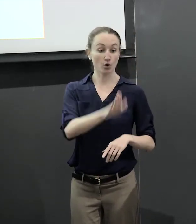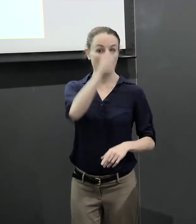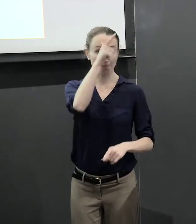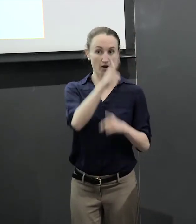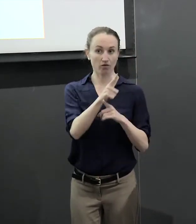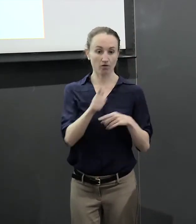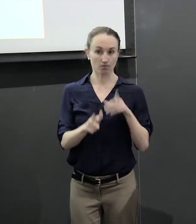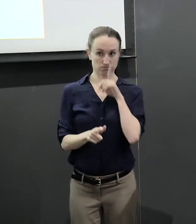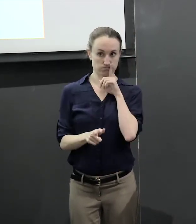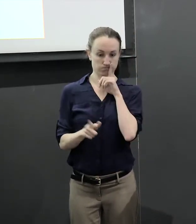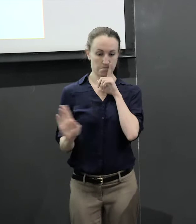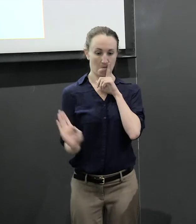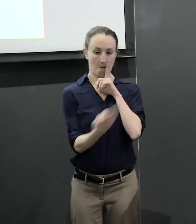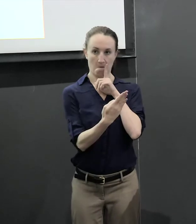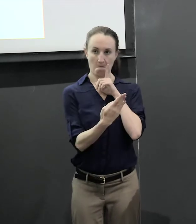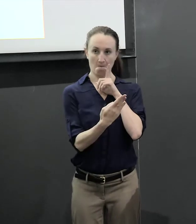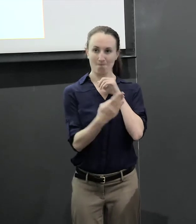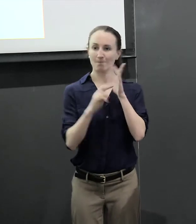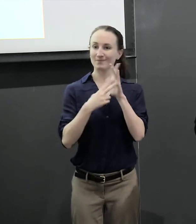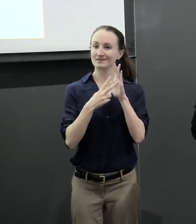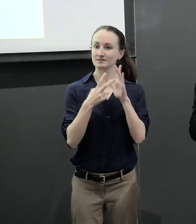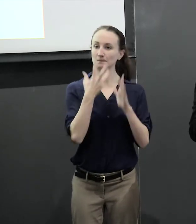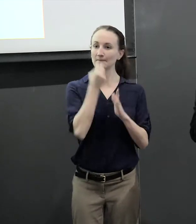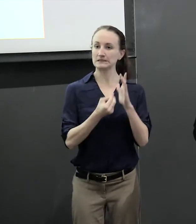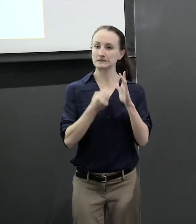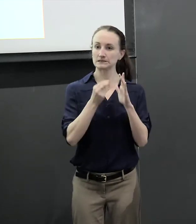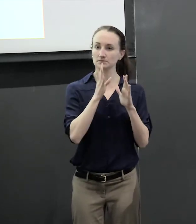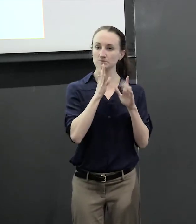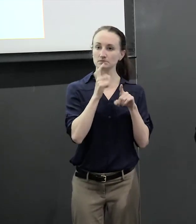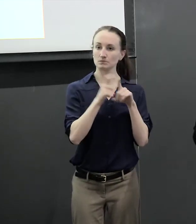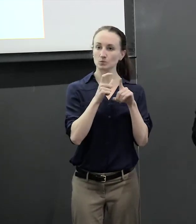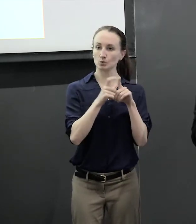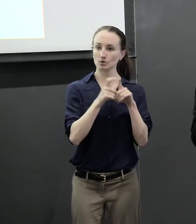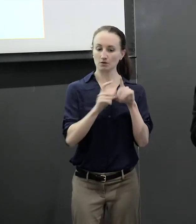So now, and I've produced a little sound, but that's not what's crucial.